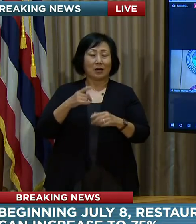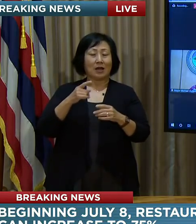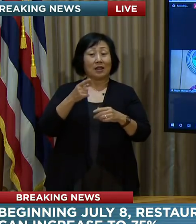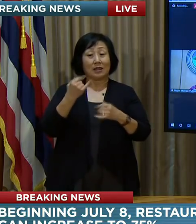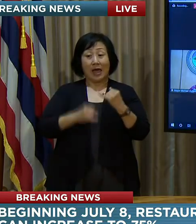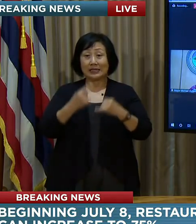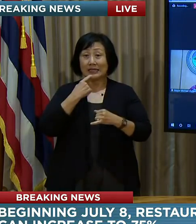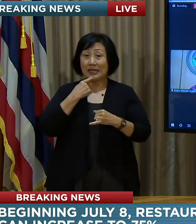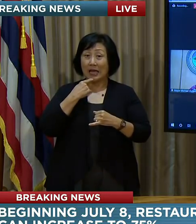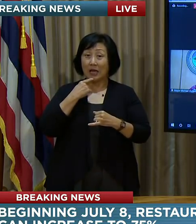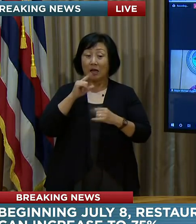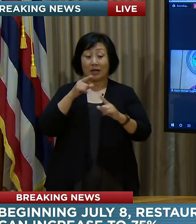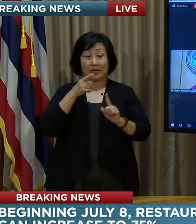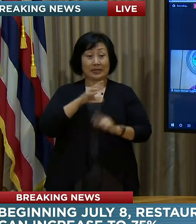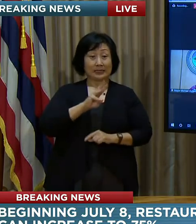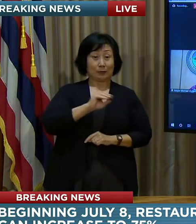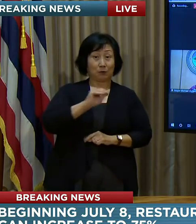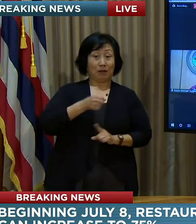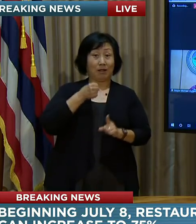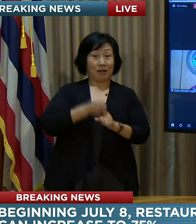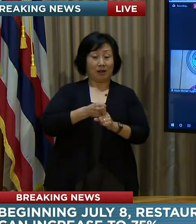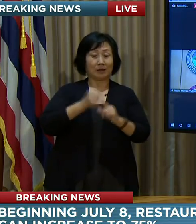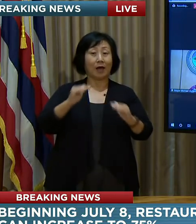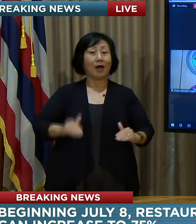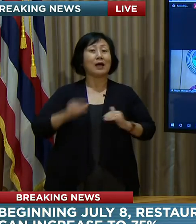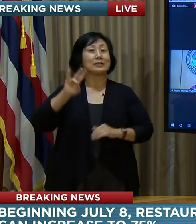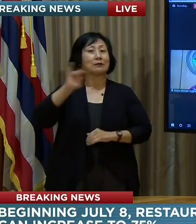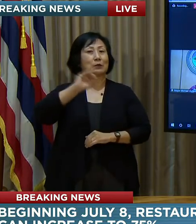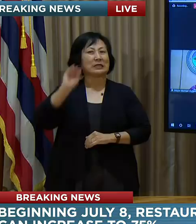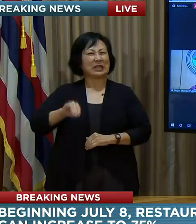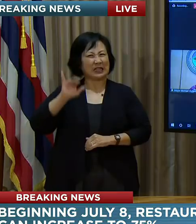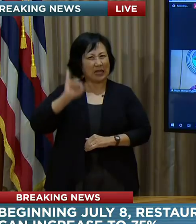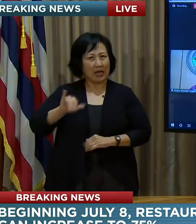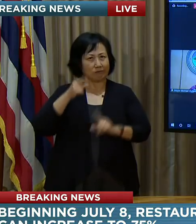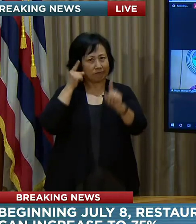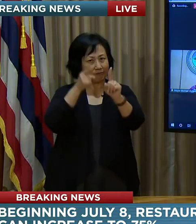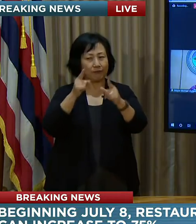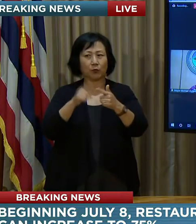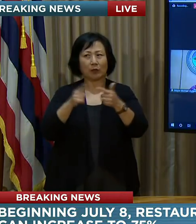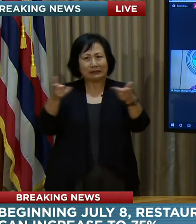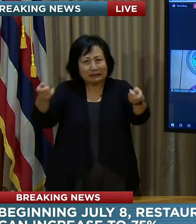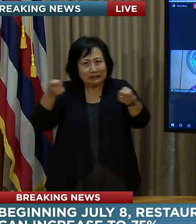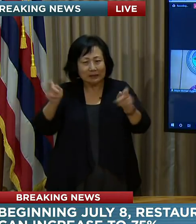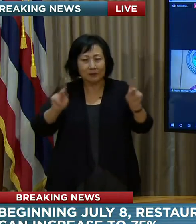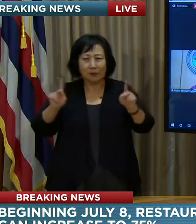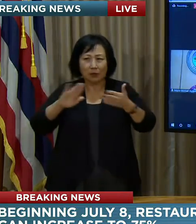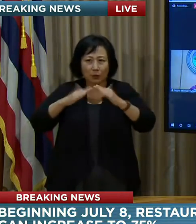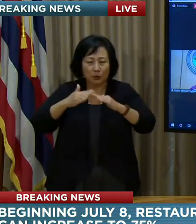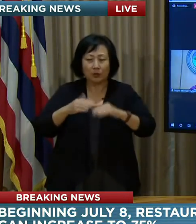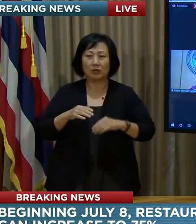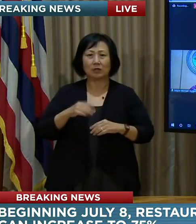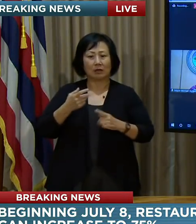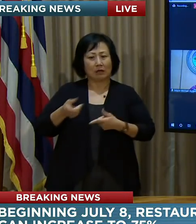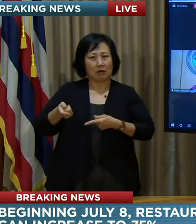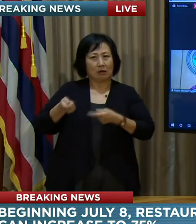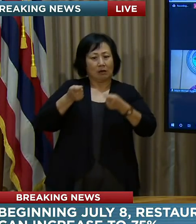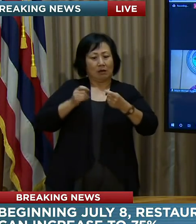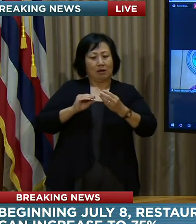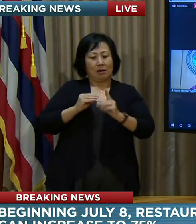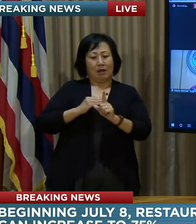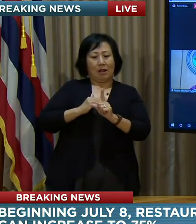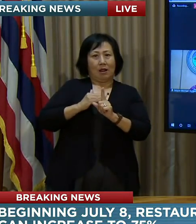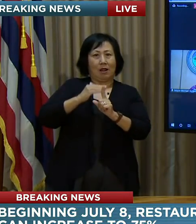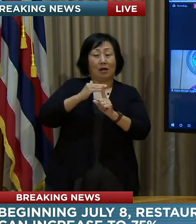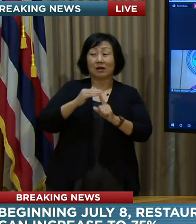milestone, 70%. We want to do everything we possibly can to engage our community to get us there. As the governor pointed out, the people who are getting